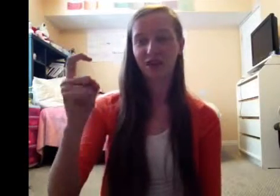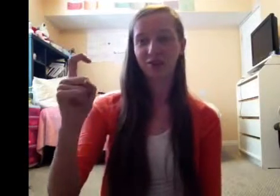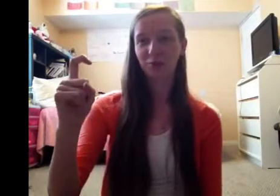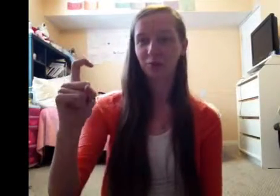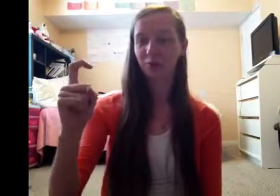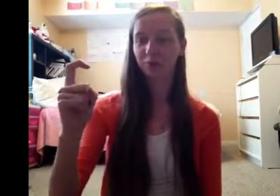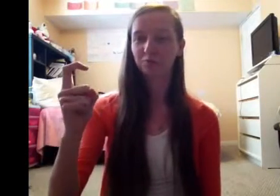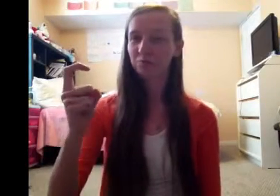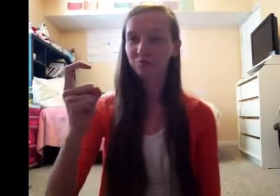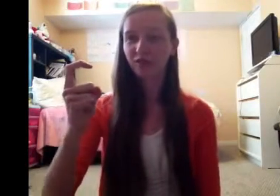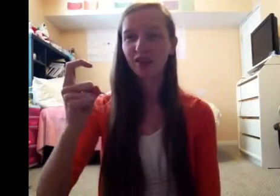of a weird one.